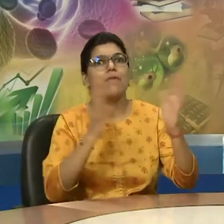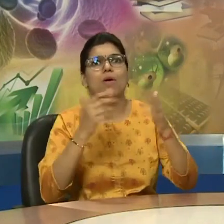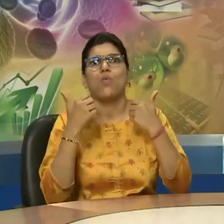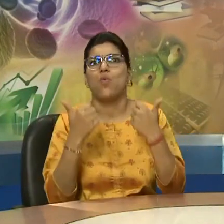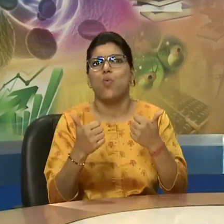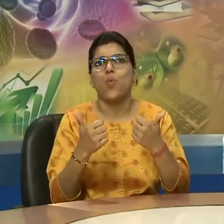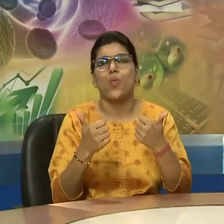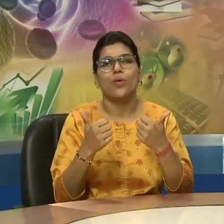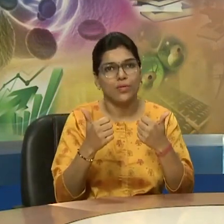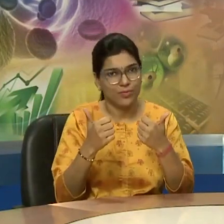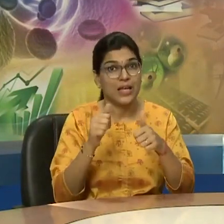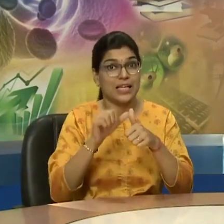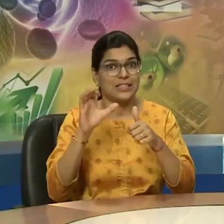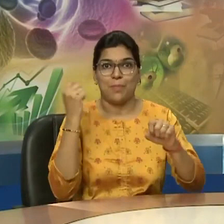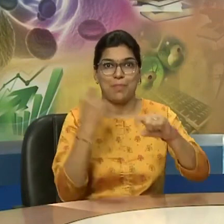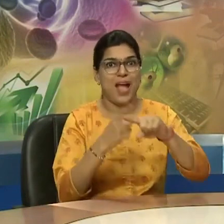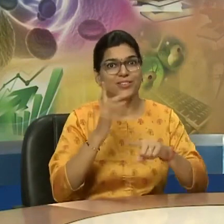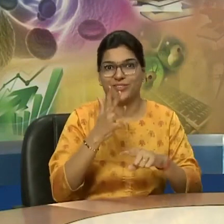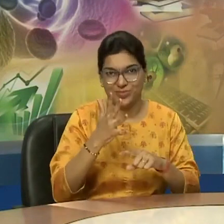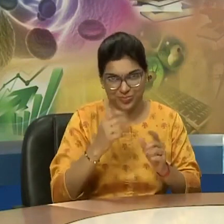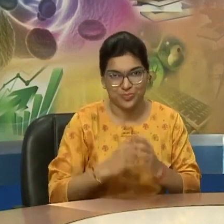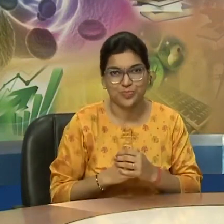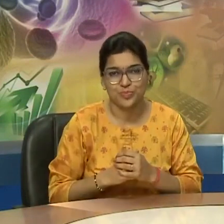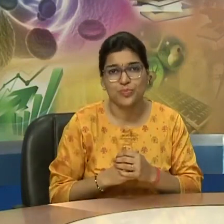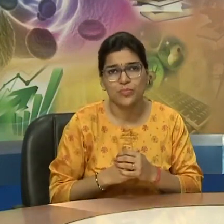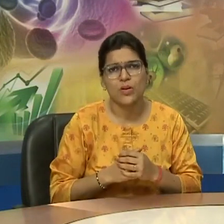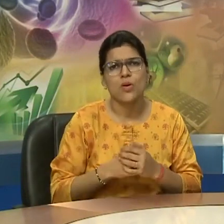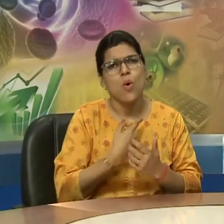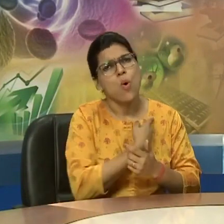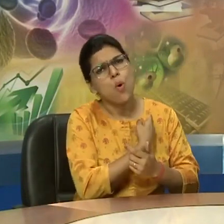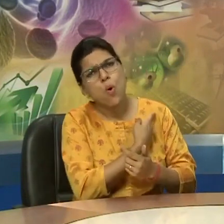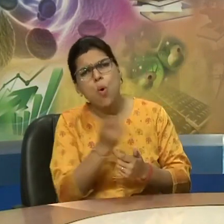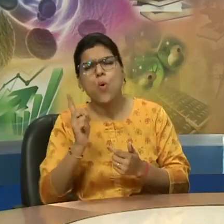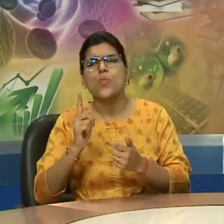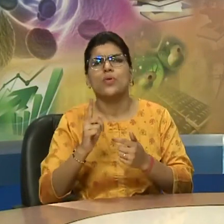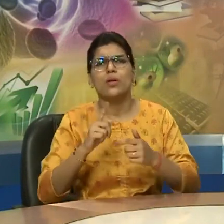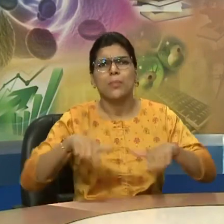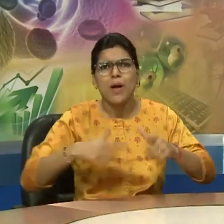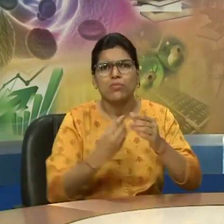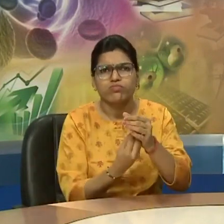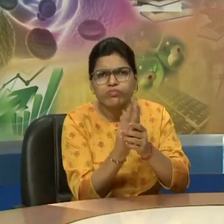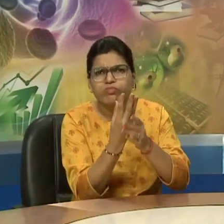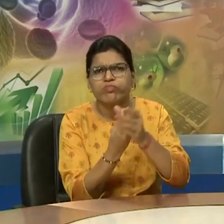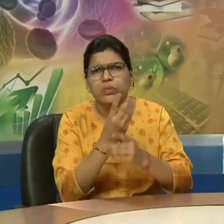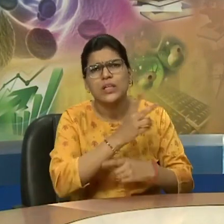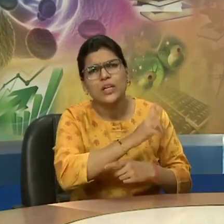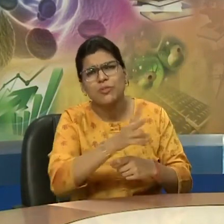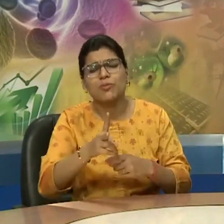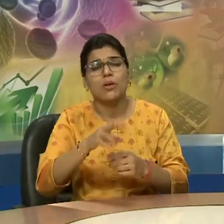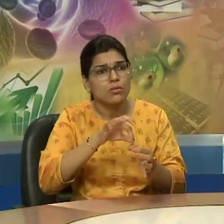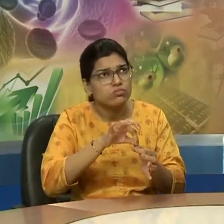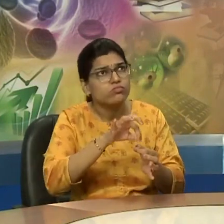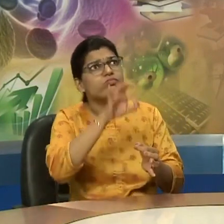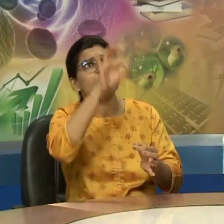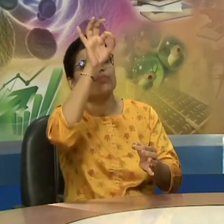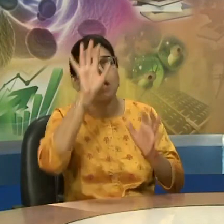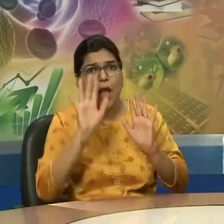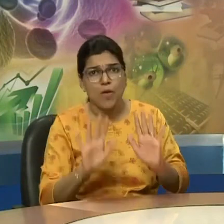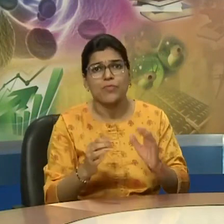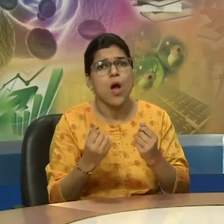match the healthy cooling effect of the neem. Thus, it is